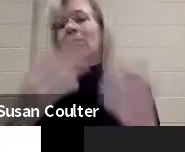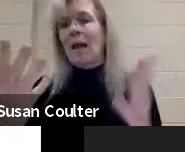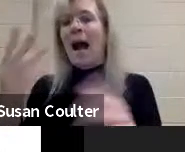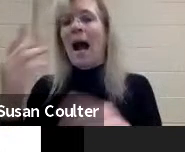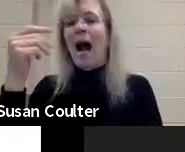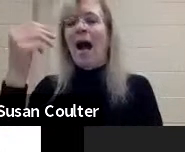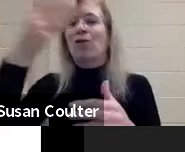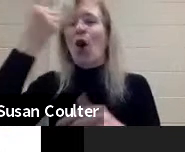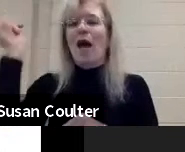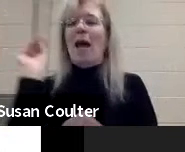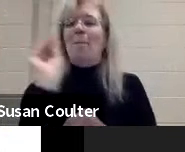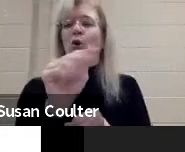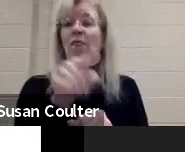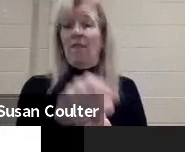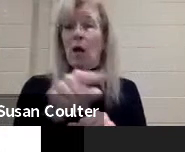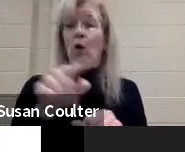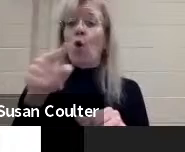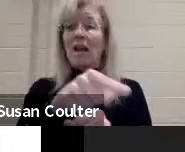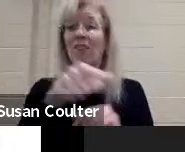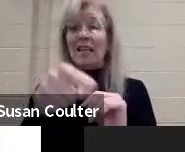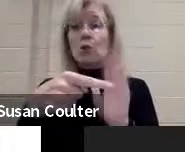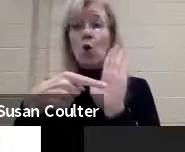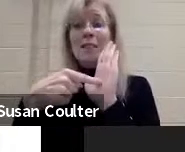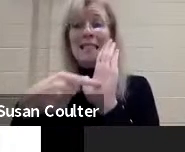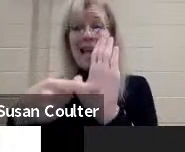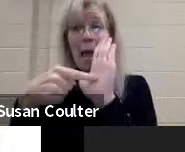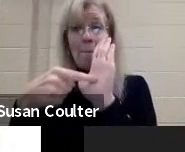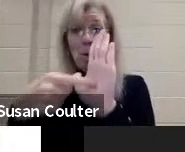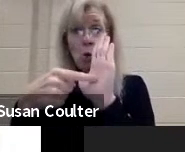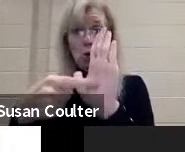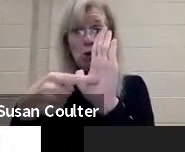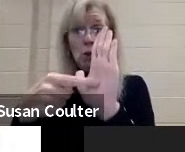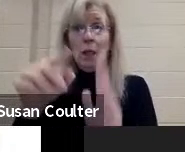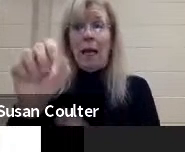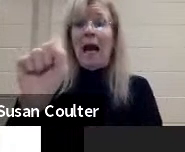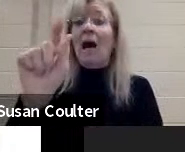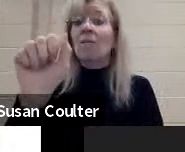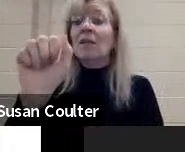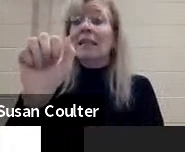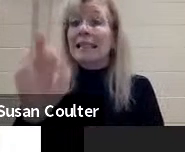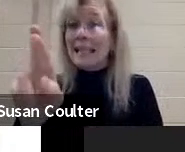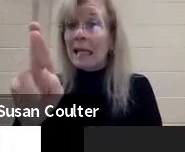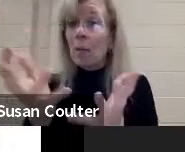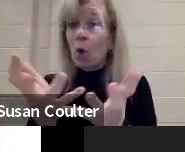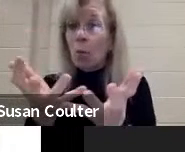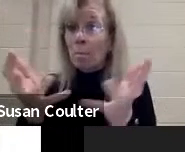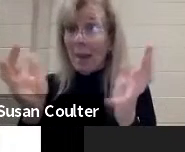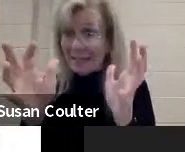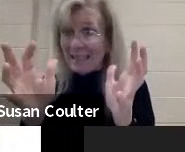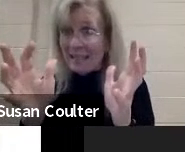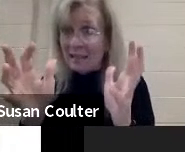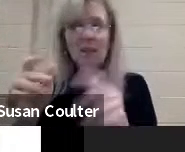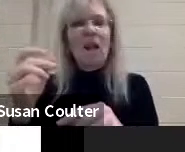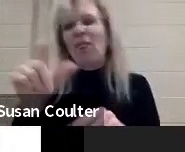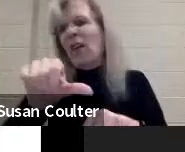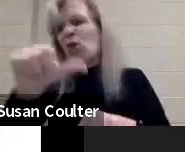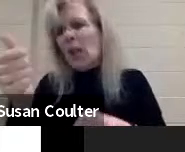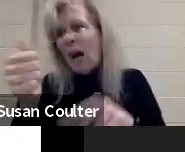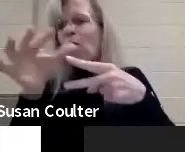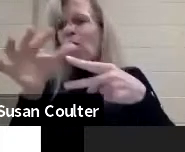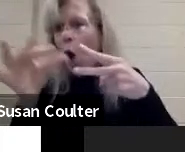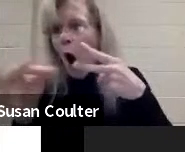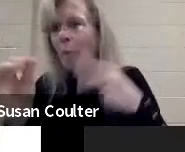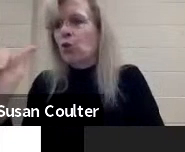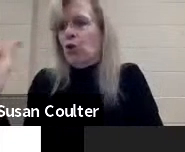Oh, I forgot I put it there. Okay, these are samples of steamer baskets.